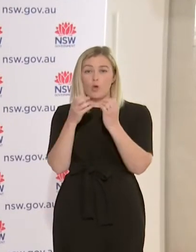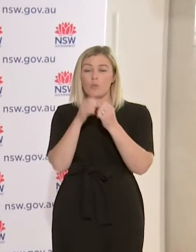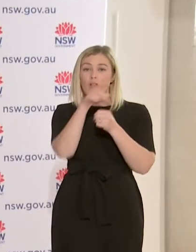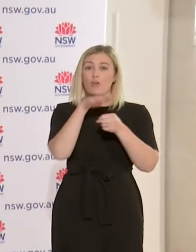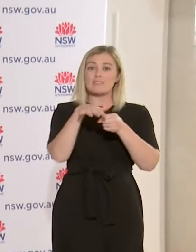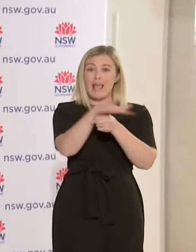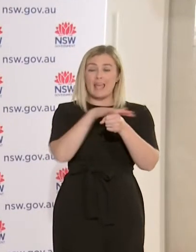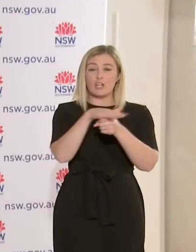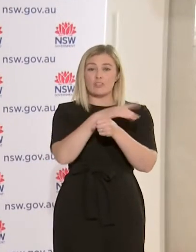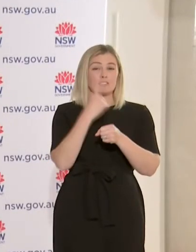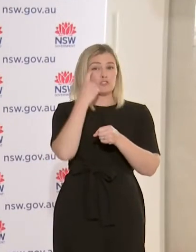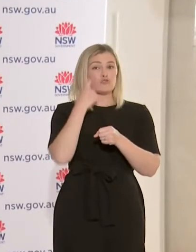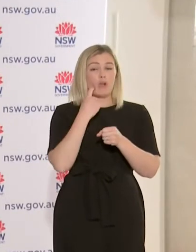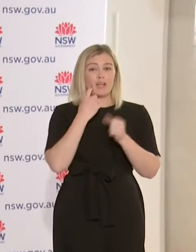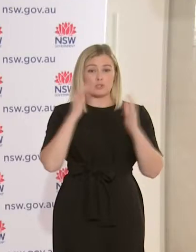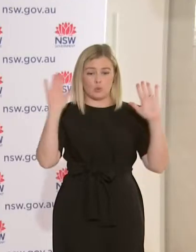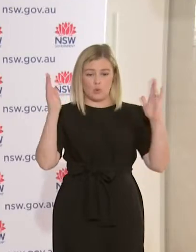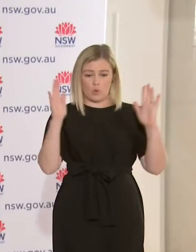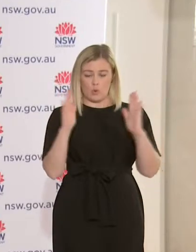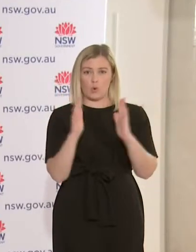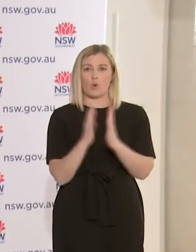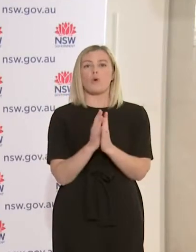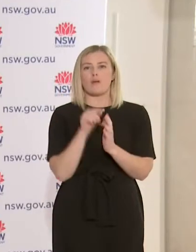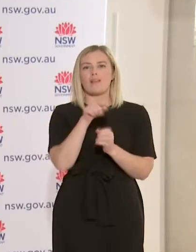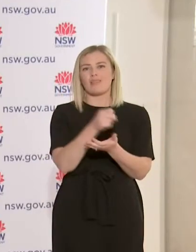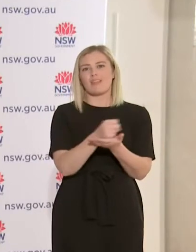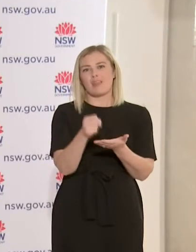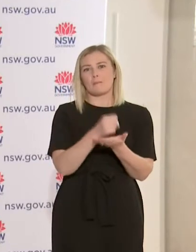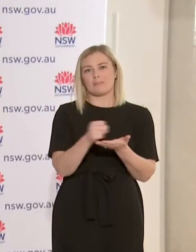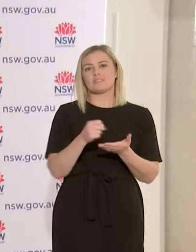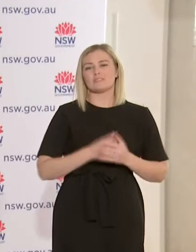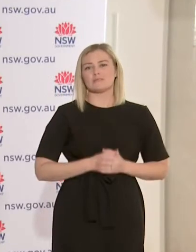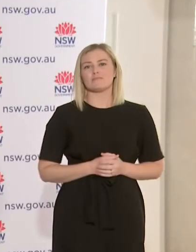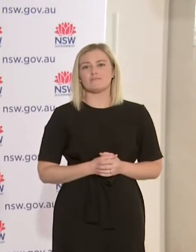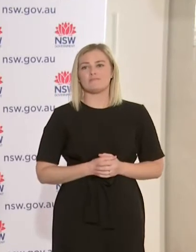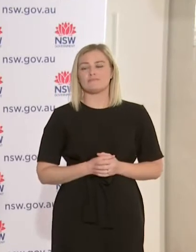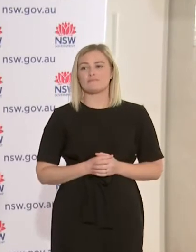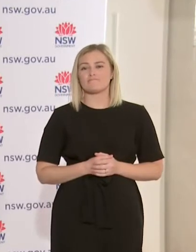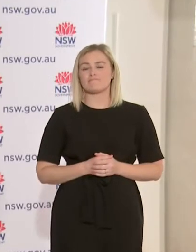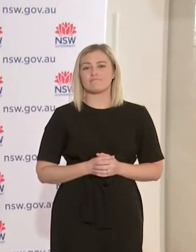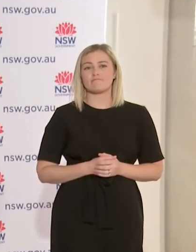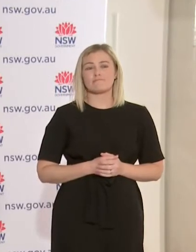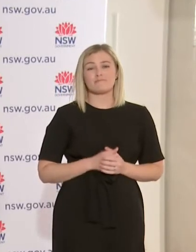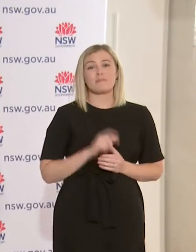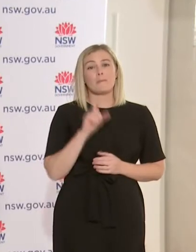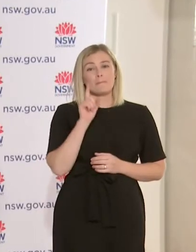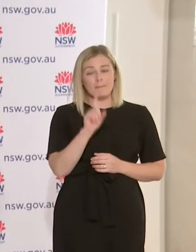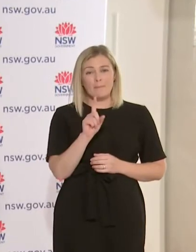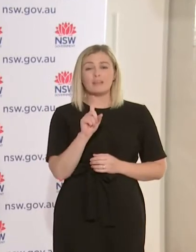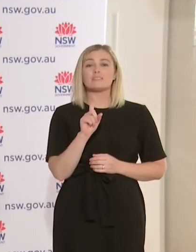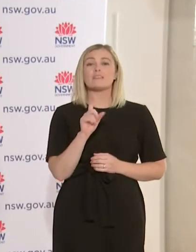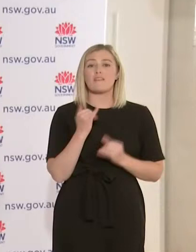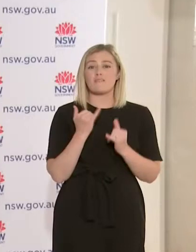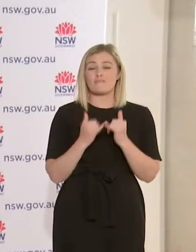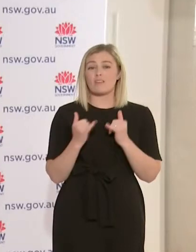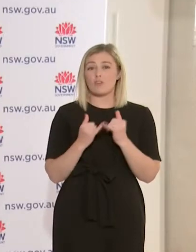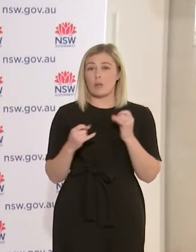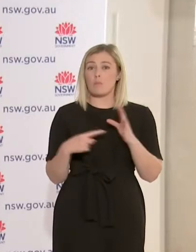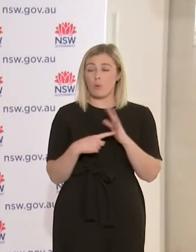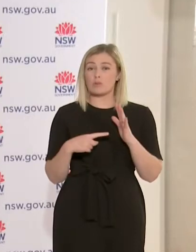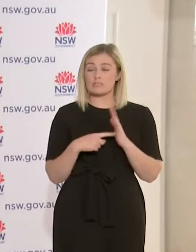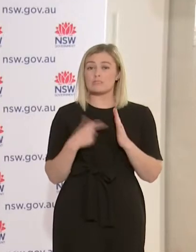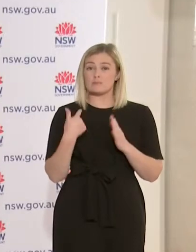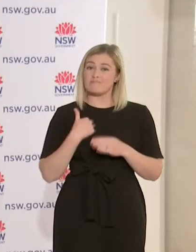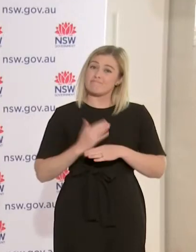suppress those case numbers. But as we know, we need to work very